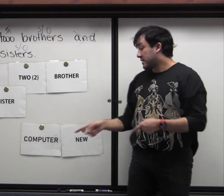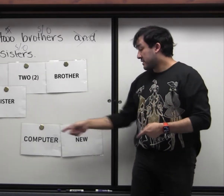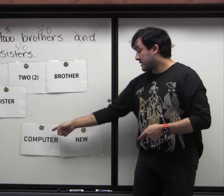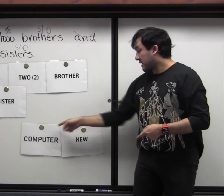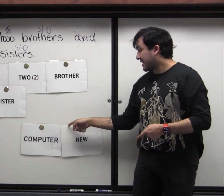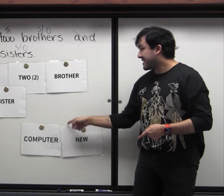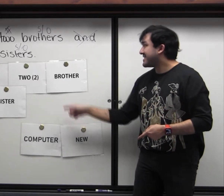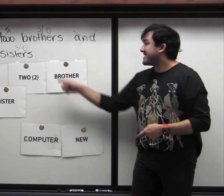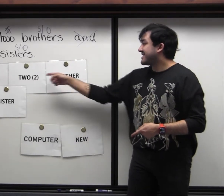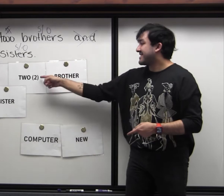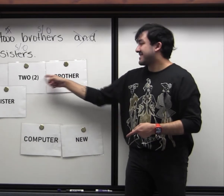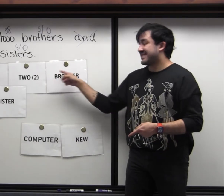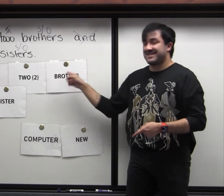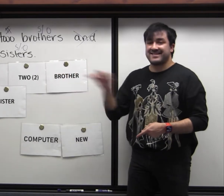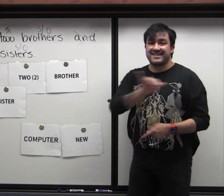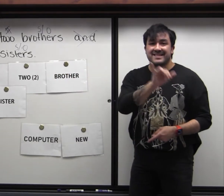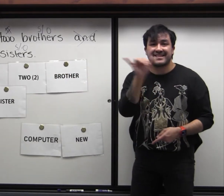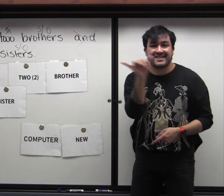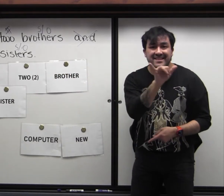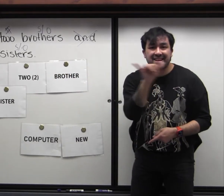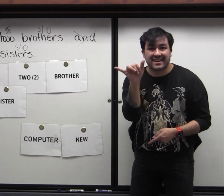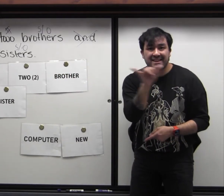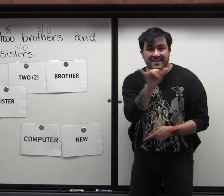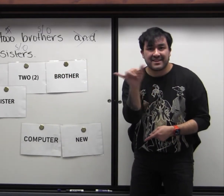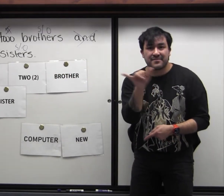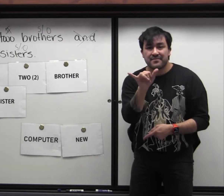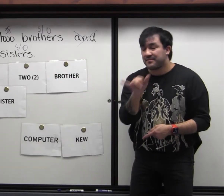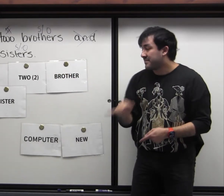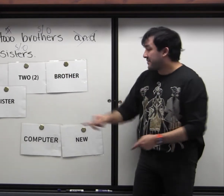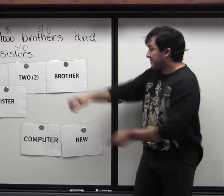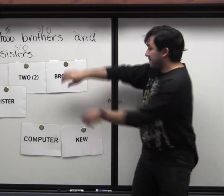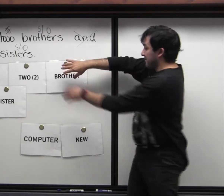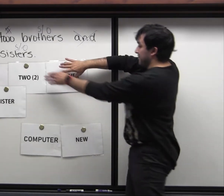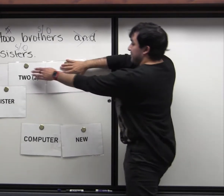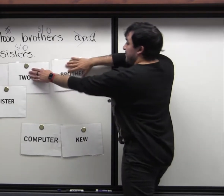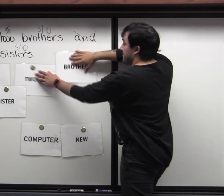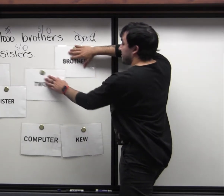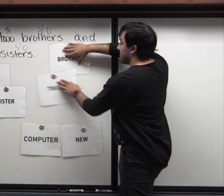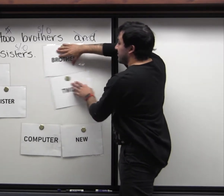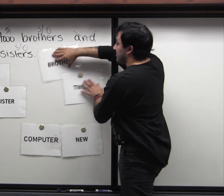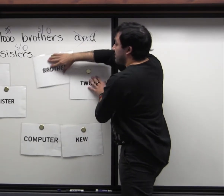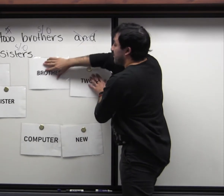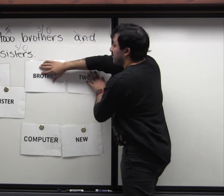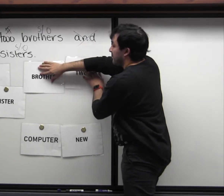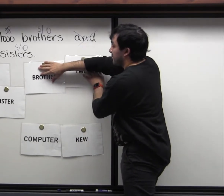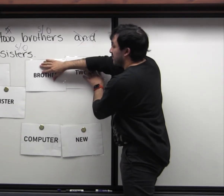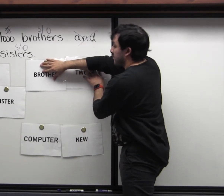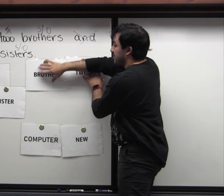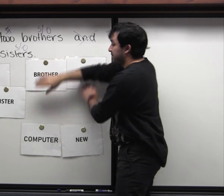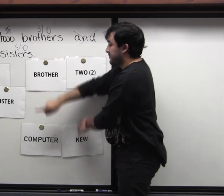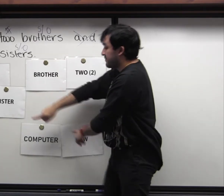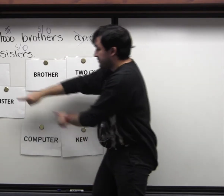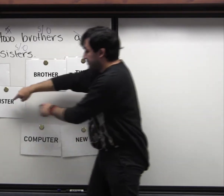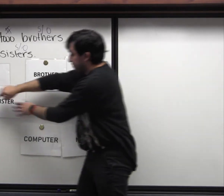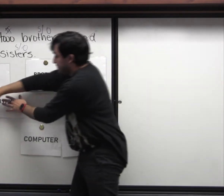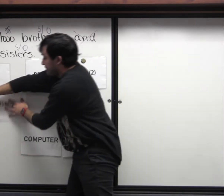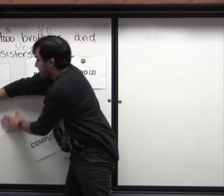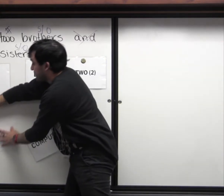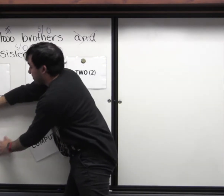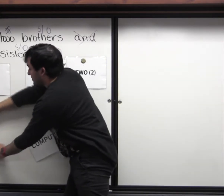right? And so we're going to apply that to numbers as well. So we're going to go ahead and switch brother and 2 and